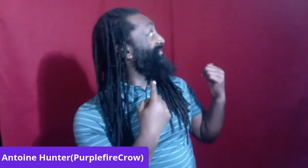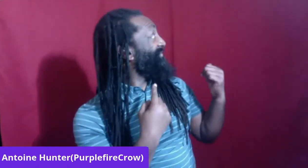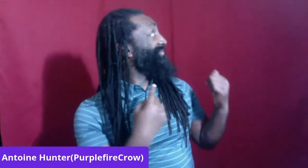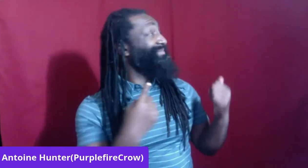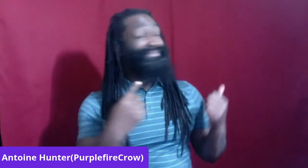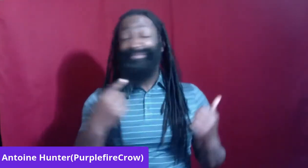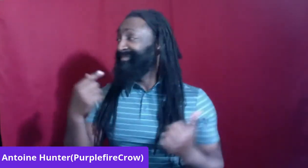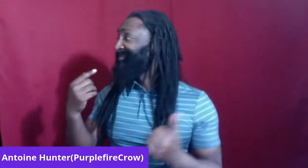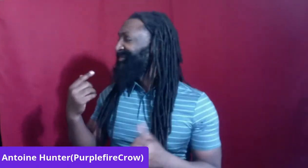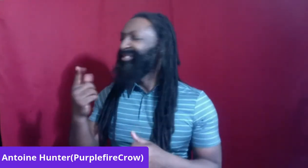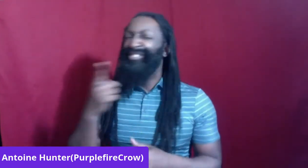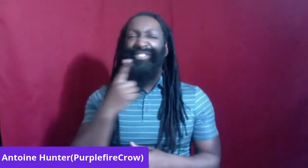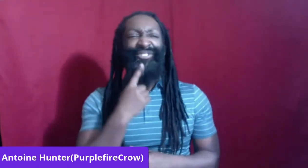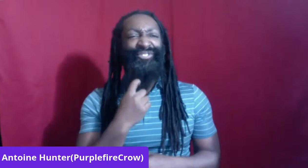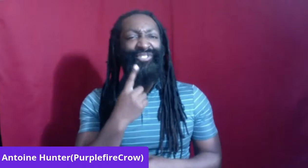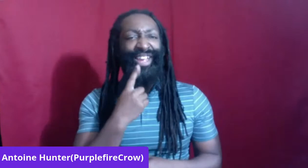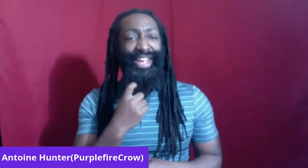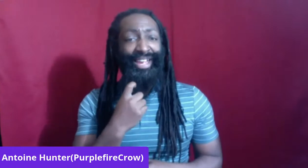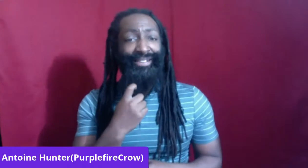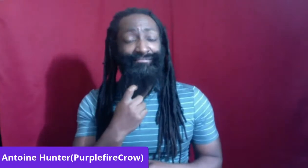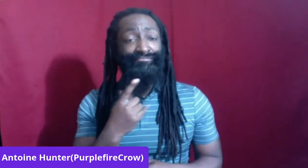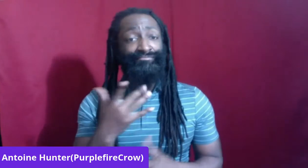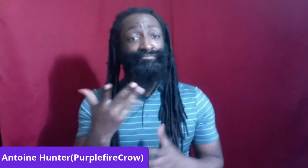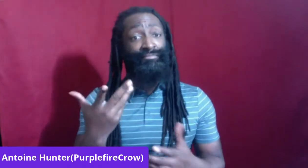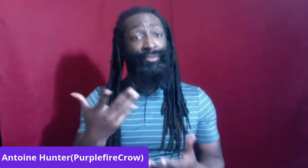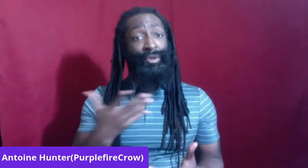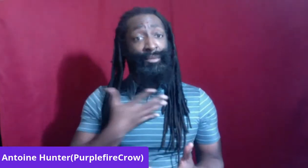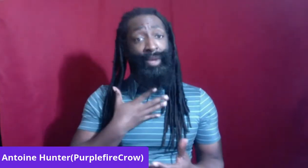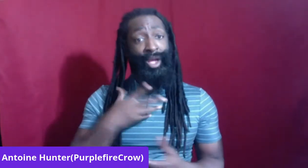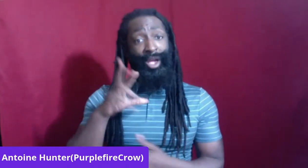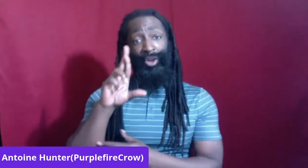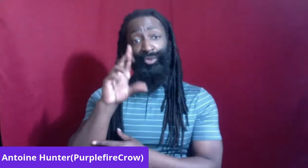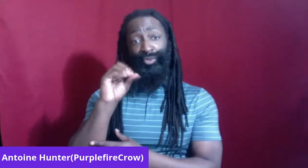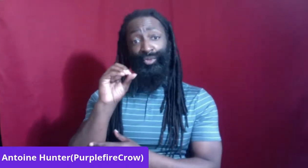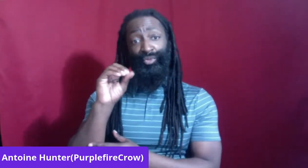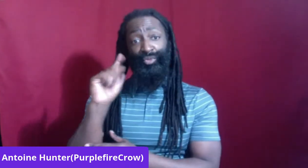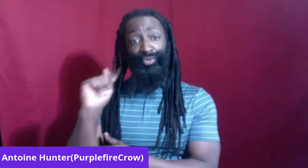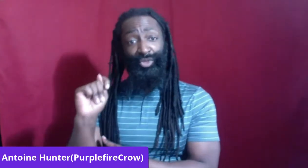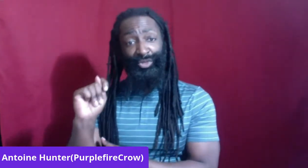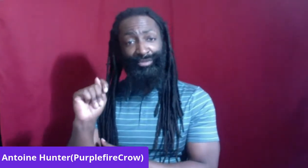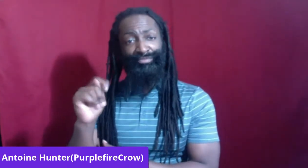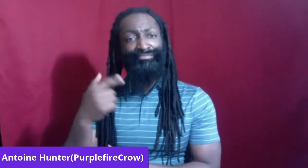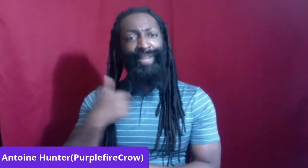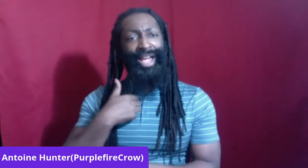stripes, horizontal stripes. I have a plain background, a maroon color.